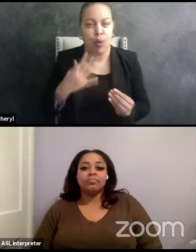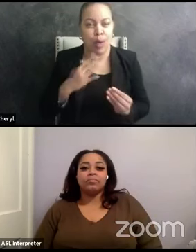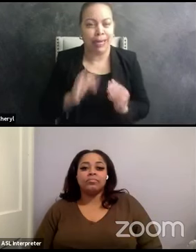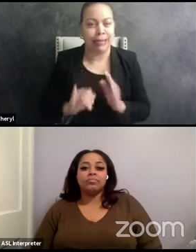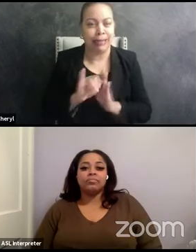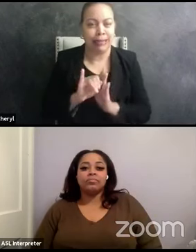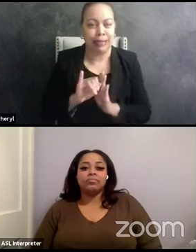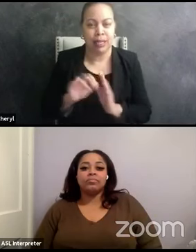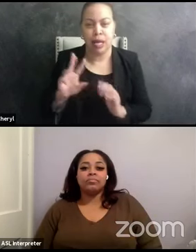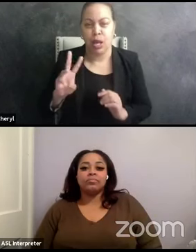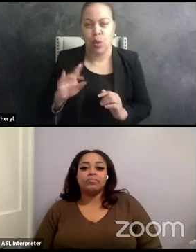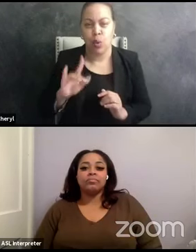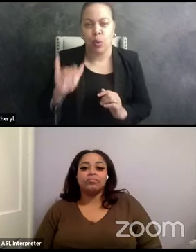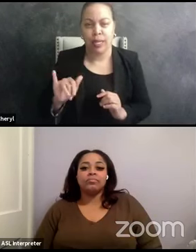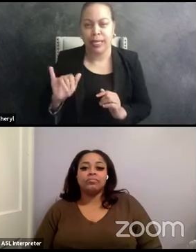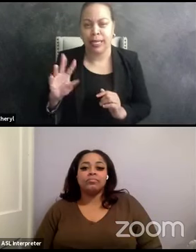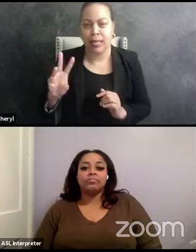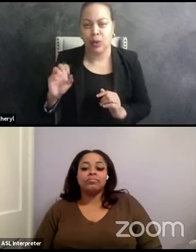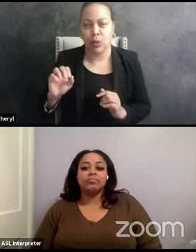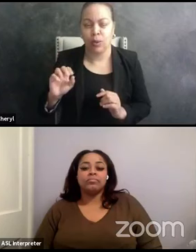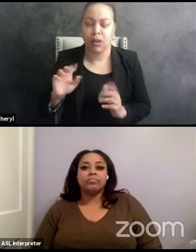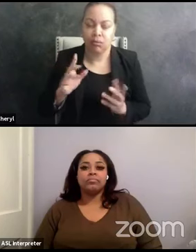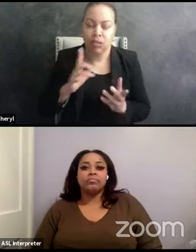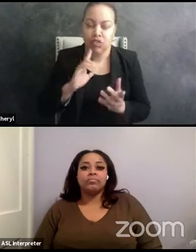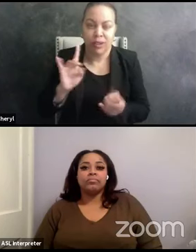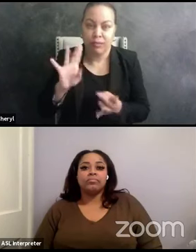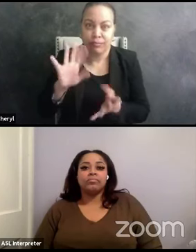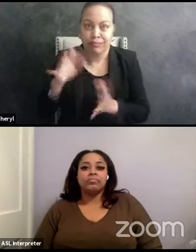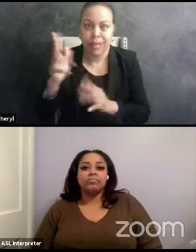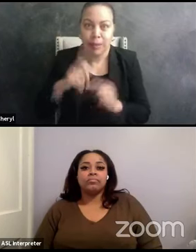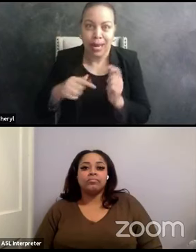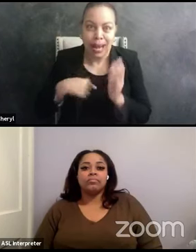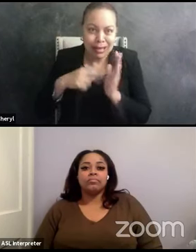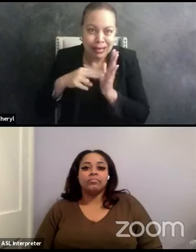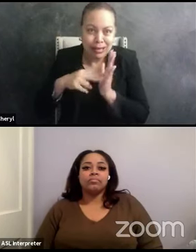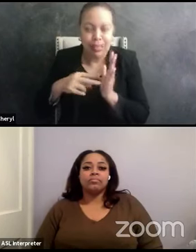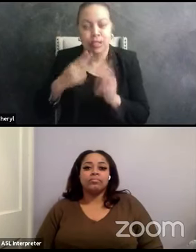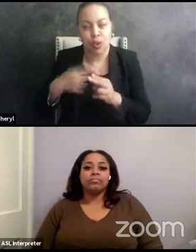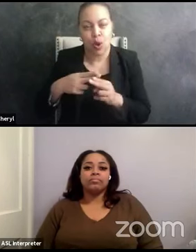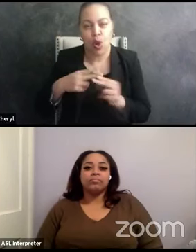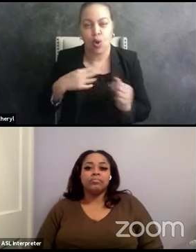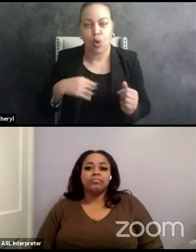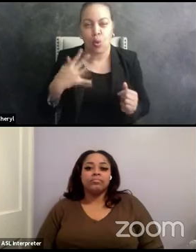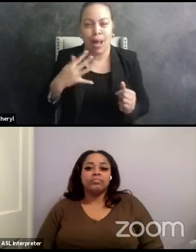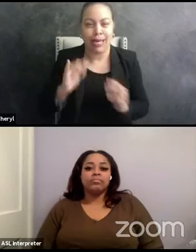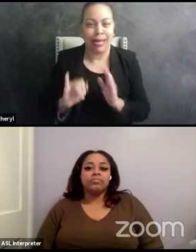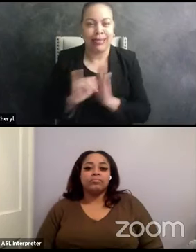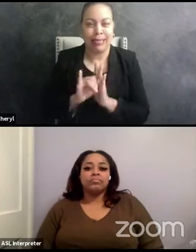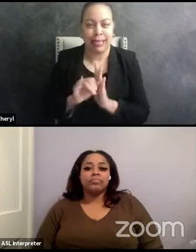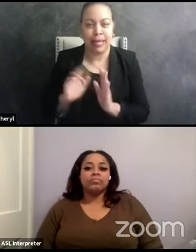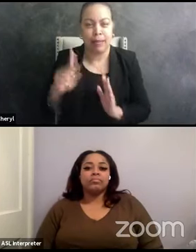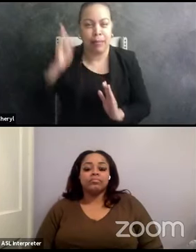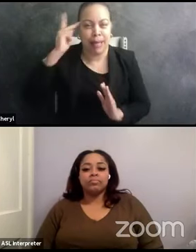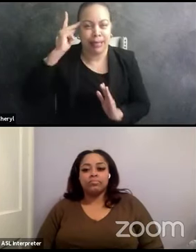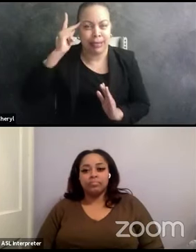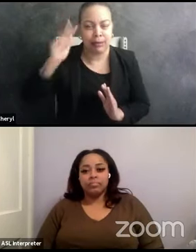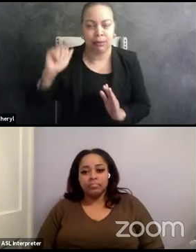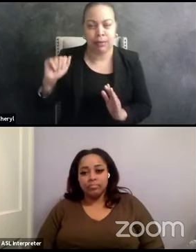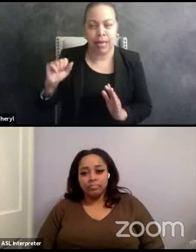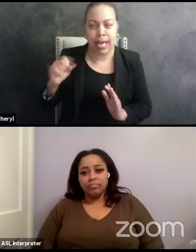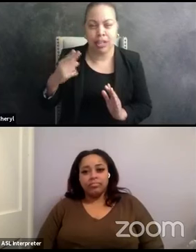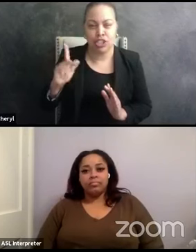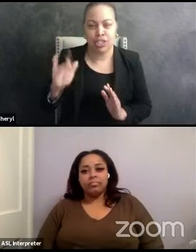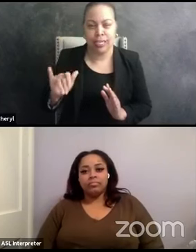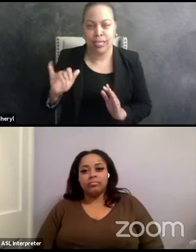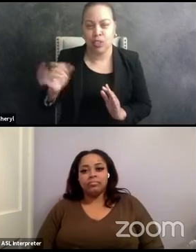really wonky, but like I found it incredibly useful. It's called White Identity Politics. It's by Ashley Jardina. She's a